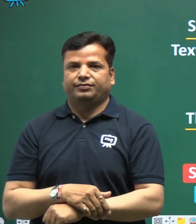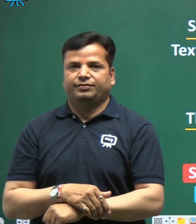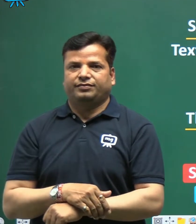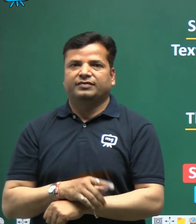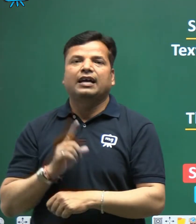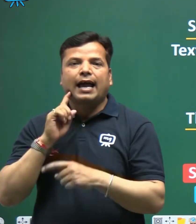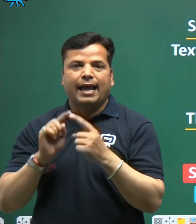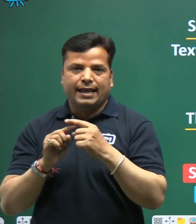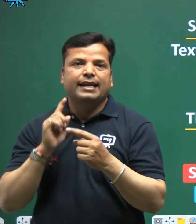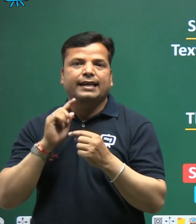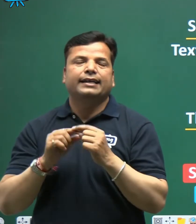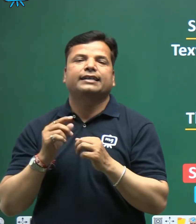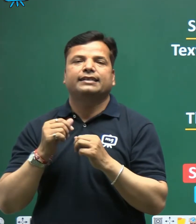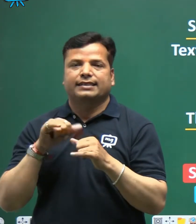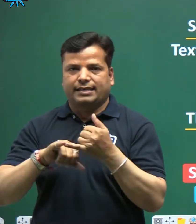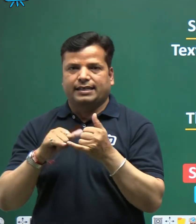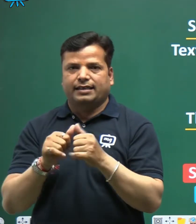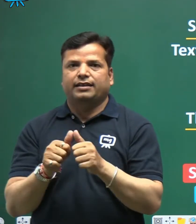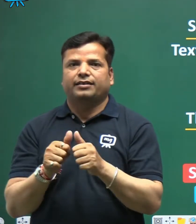It is a